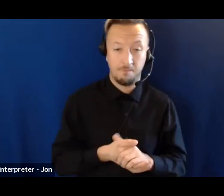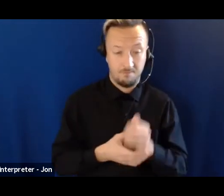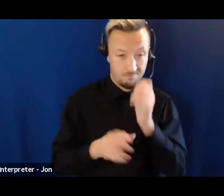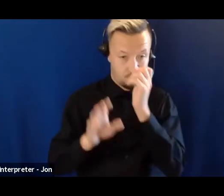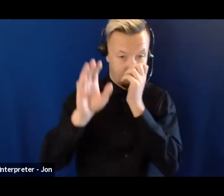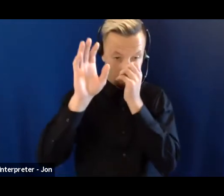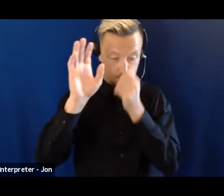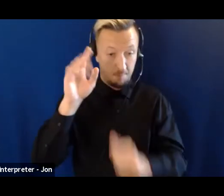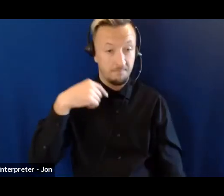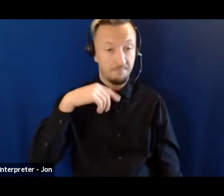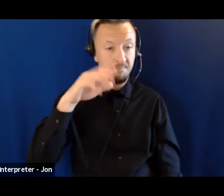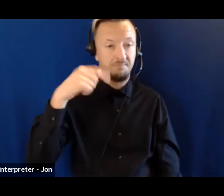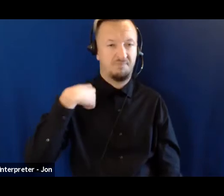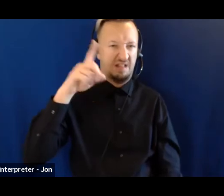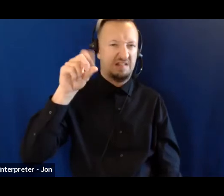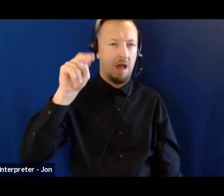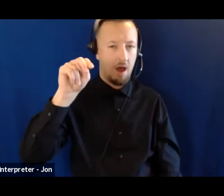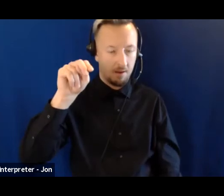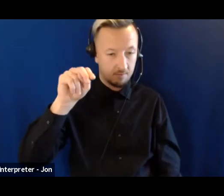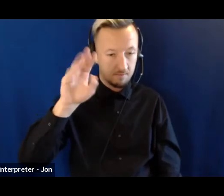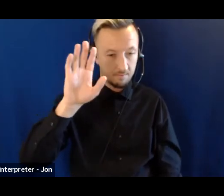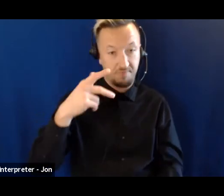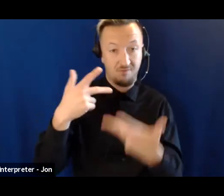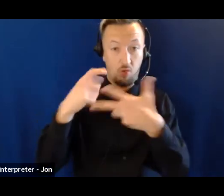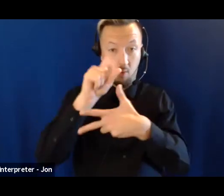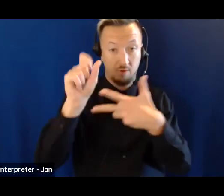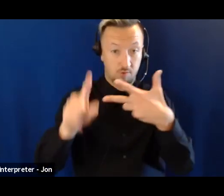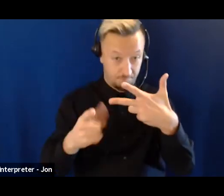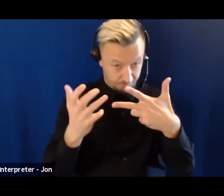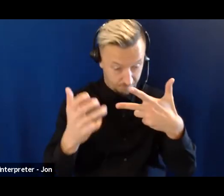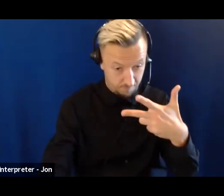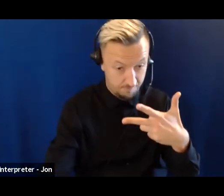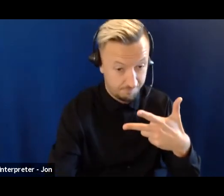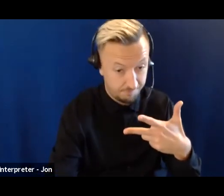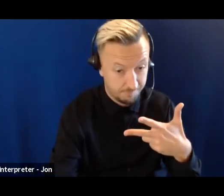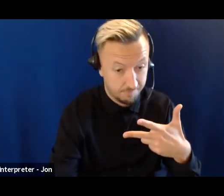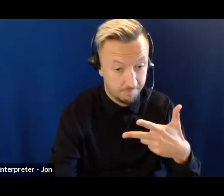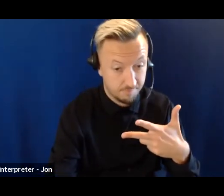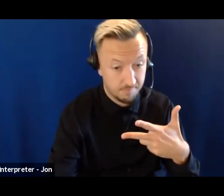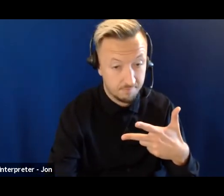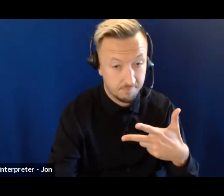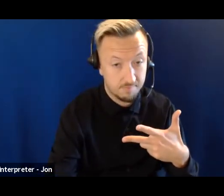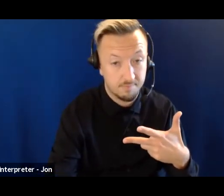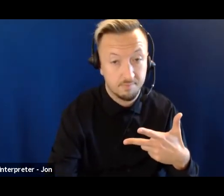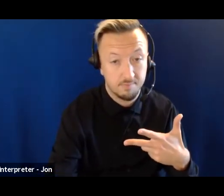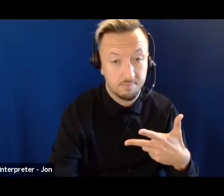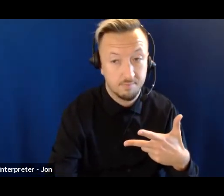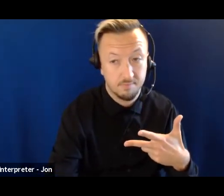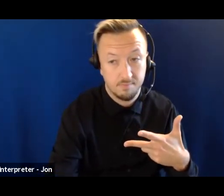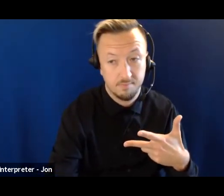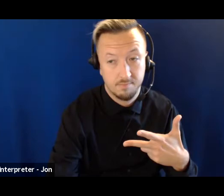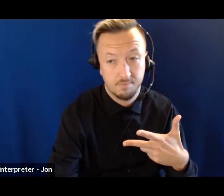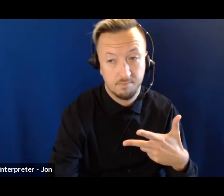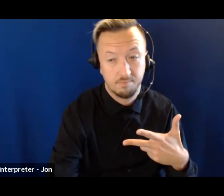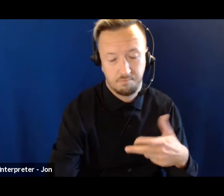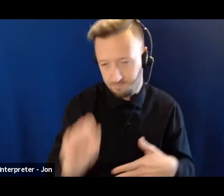Kathy. Yeah. This is Don. I have 3 questions if you want me to read them to you. Yes, that would be great.